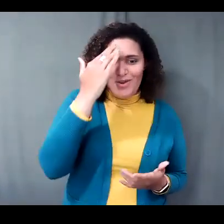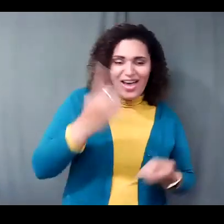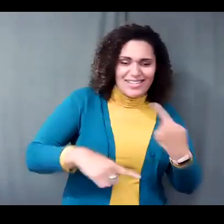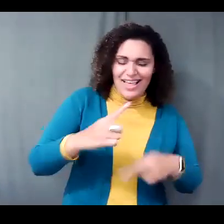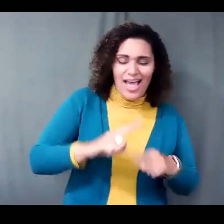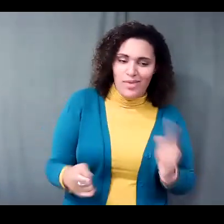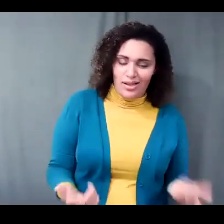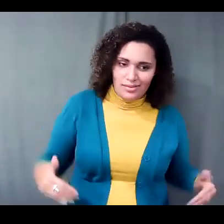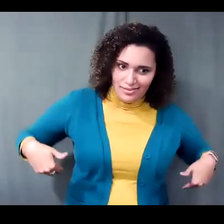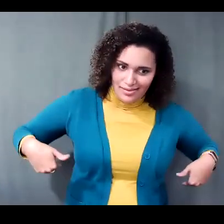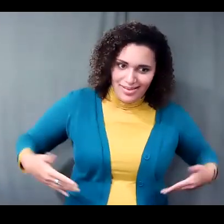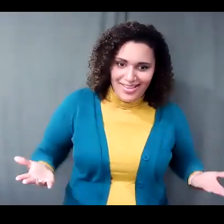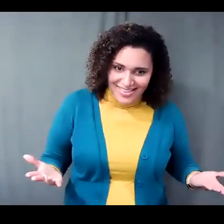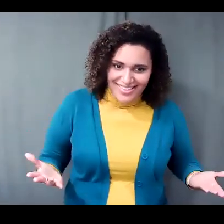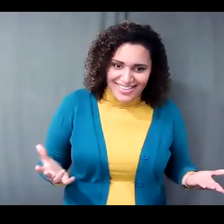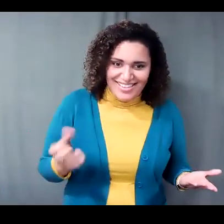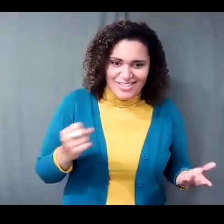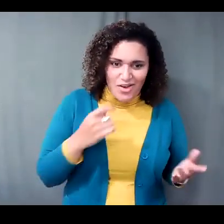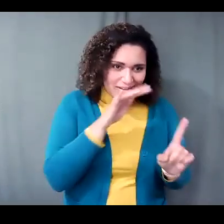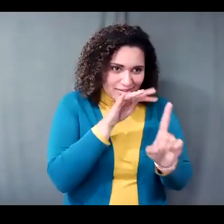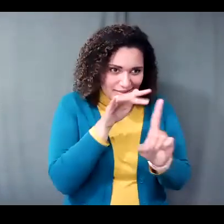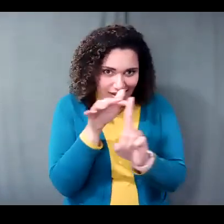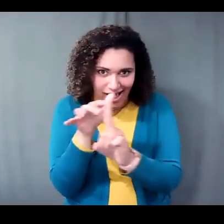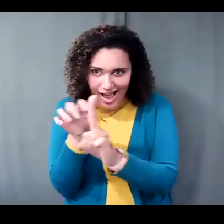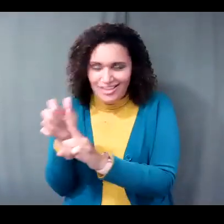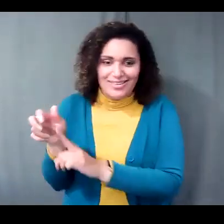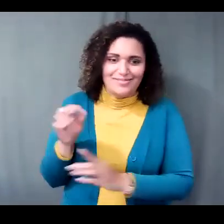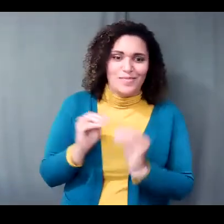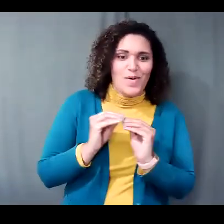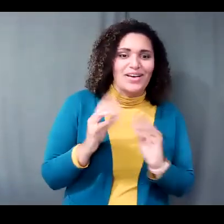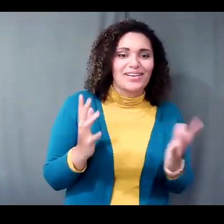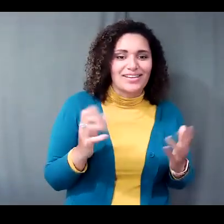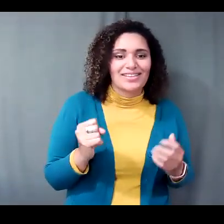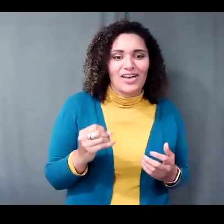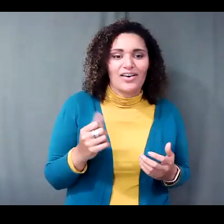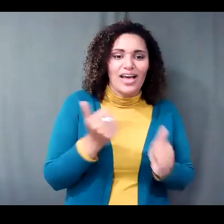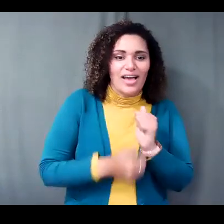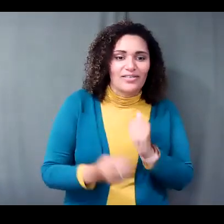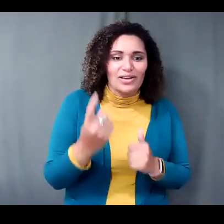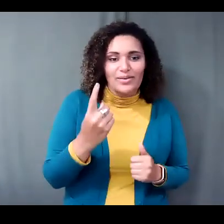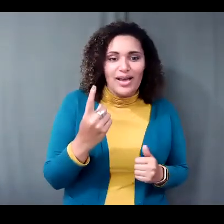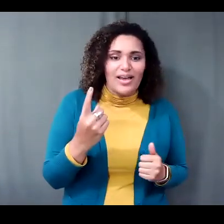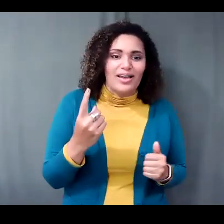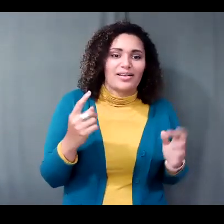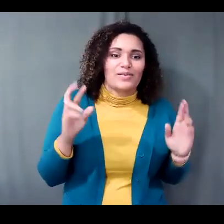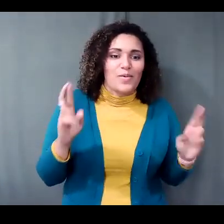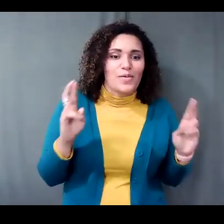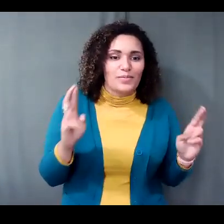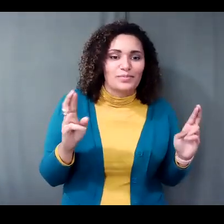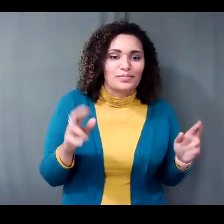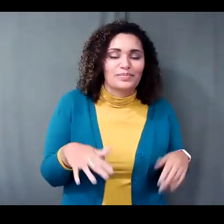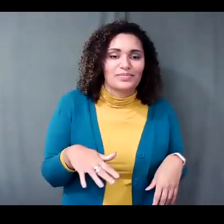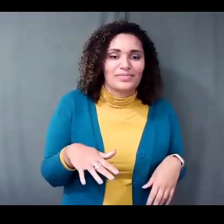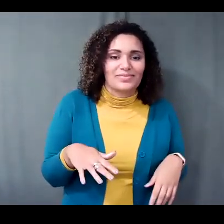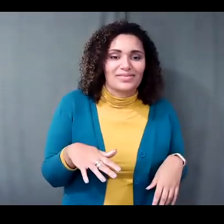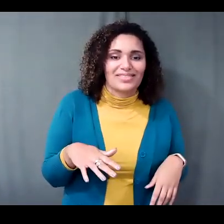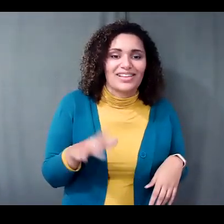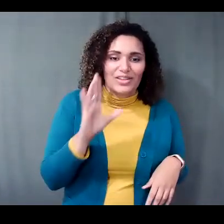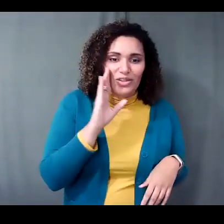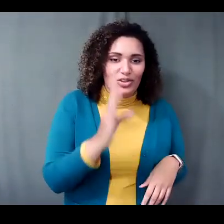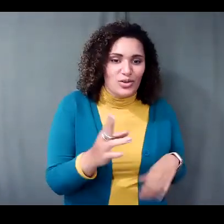Did I miss any advertising? You guys shake your heads if I missed anything, but I've got my list. So while you've been doing that, I've been thinking about the fish